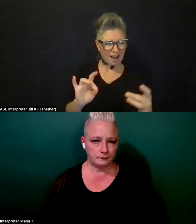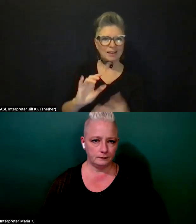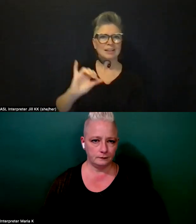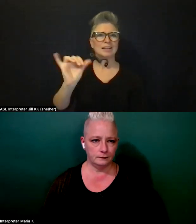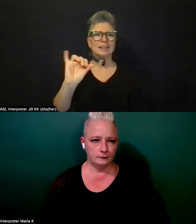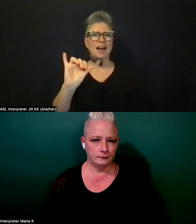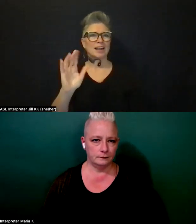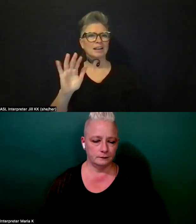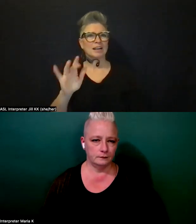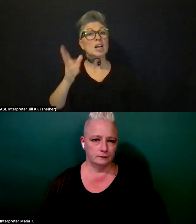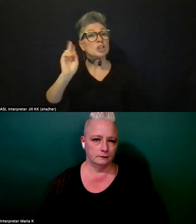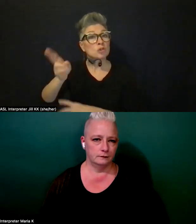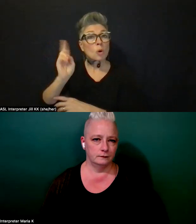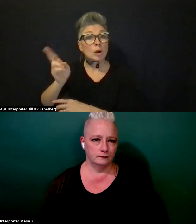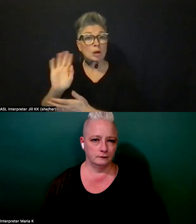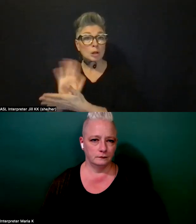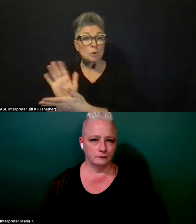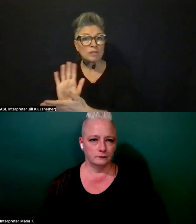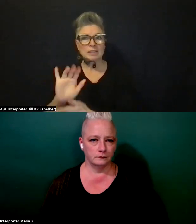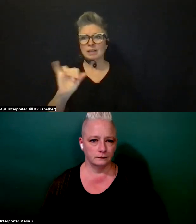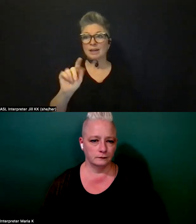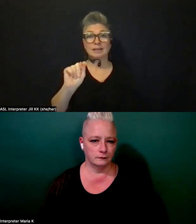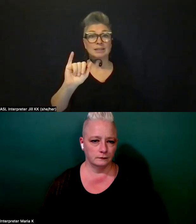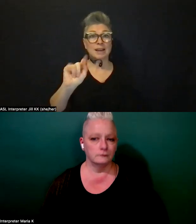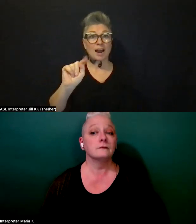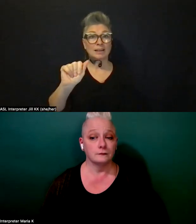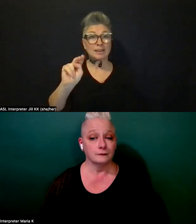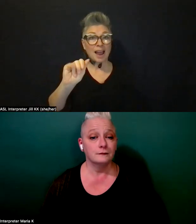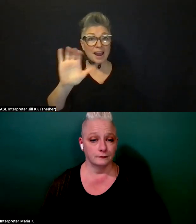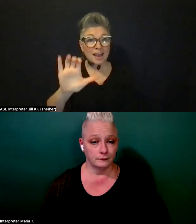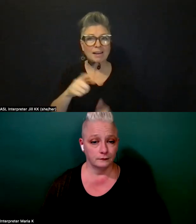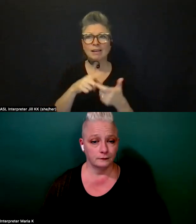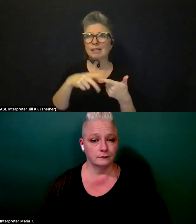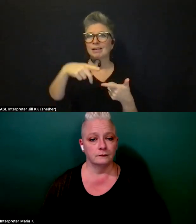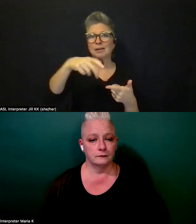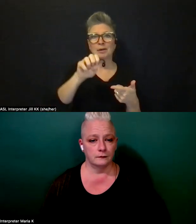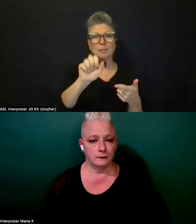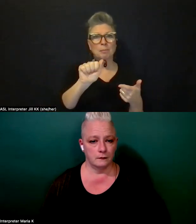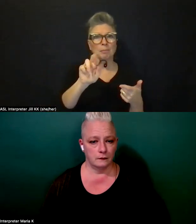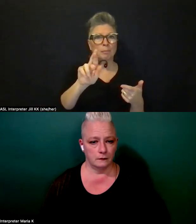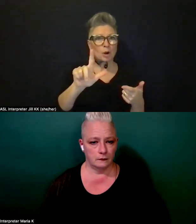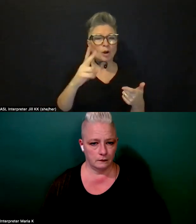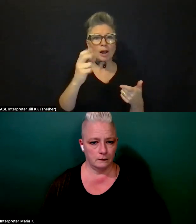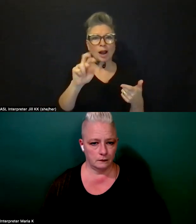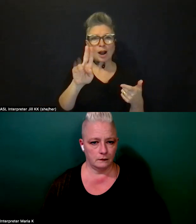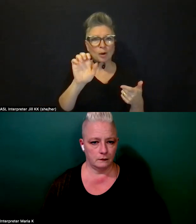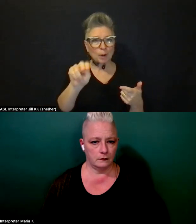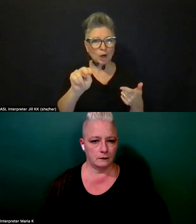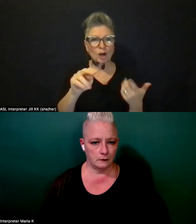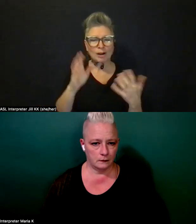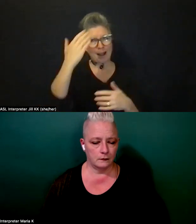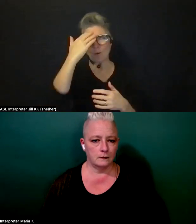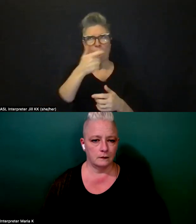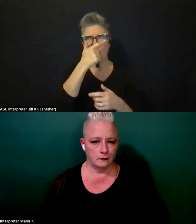movie, historical movies like Titanic Mhm. or Pearl Harbor. I watch a lot of movies. I'm